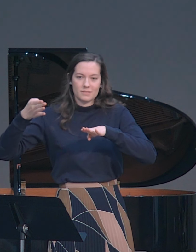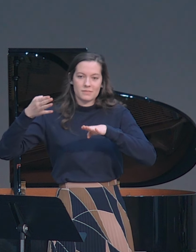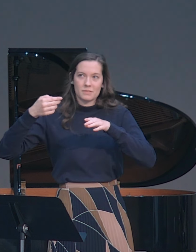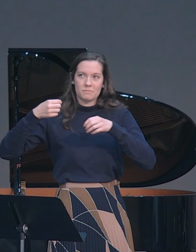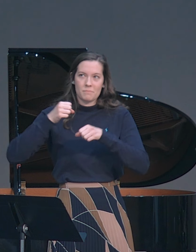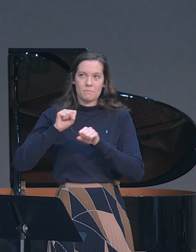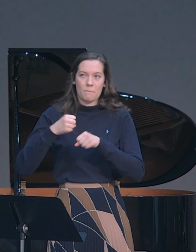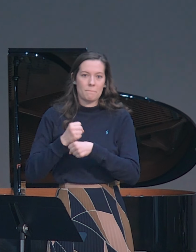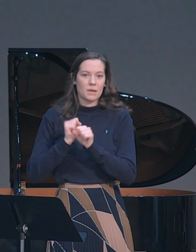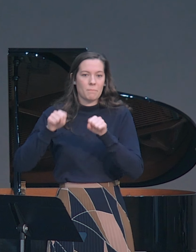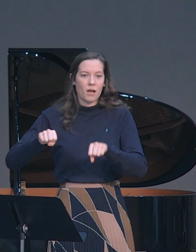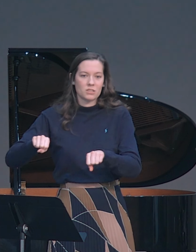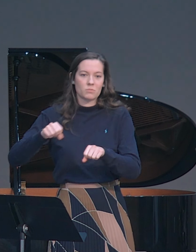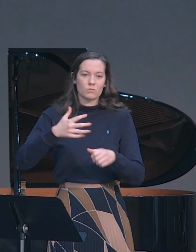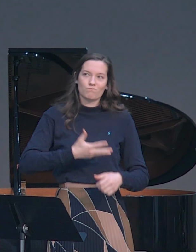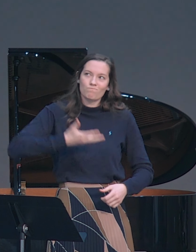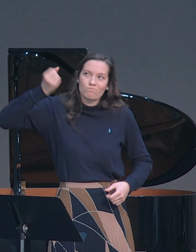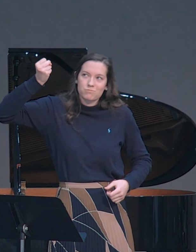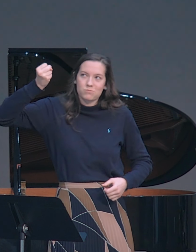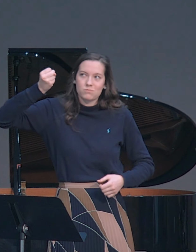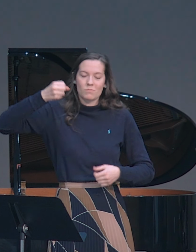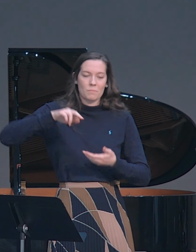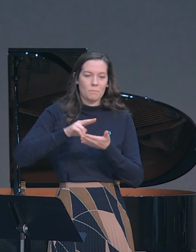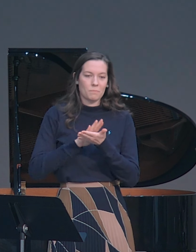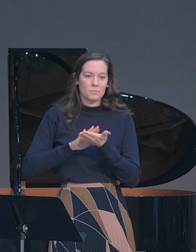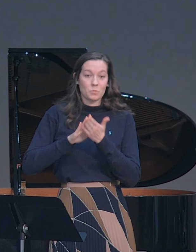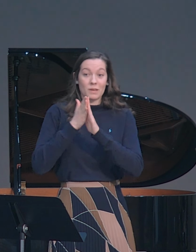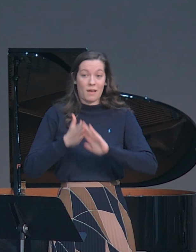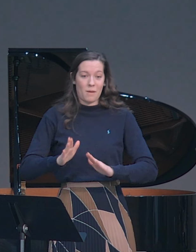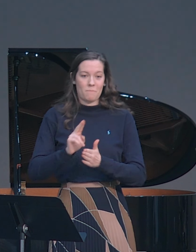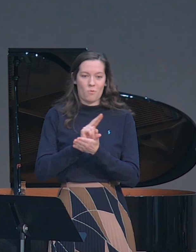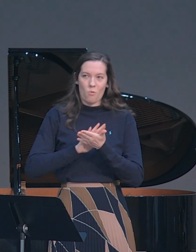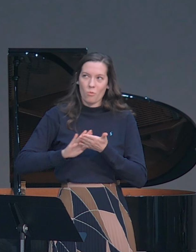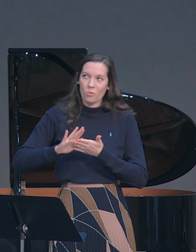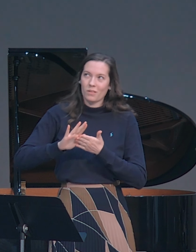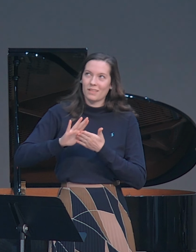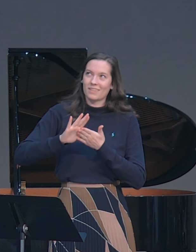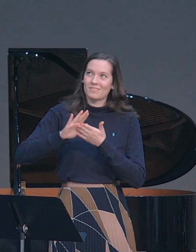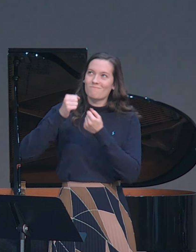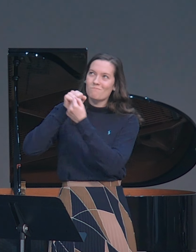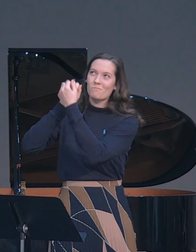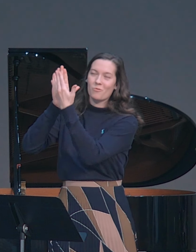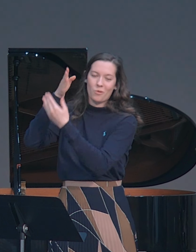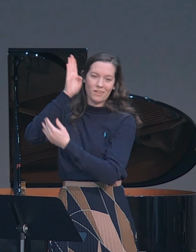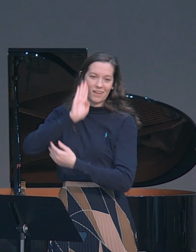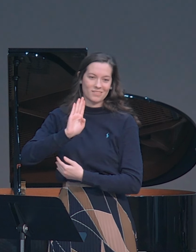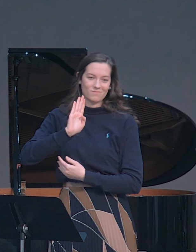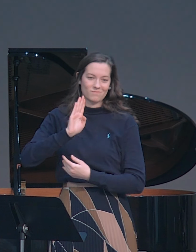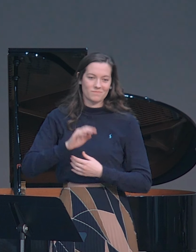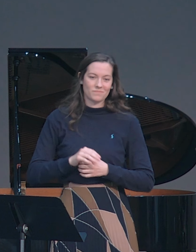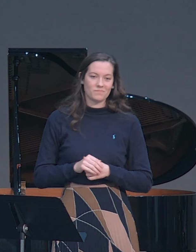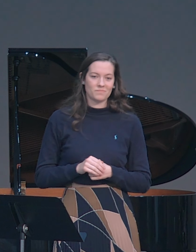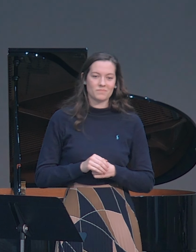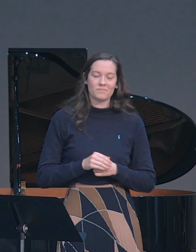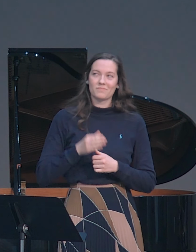present you holy and blameless and above reproach before him."